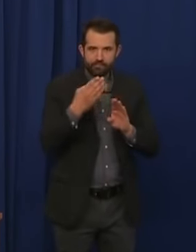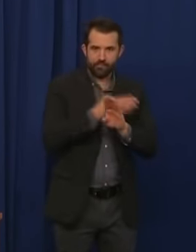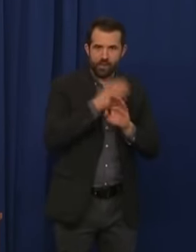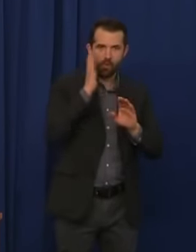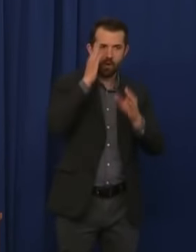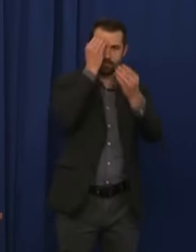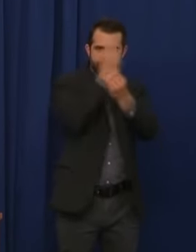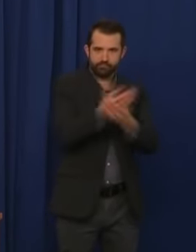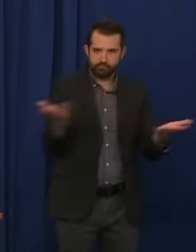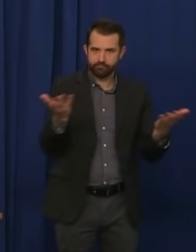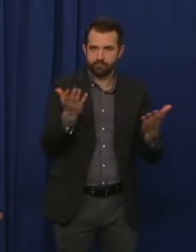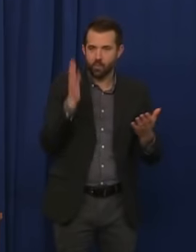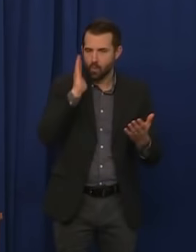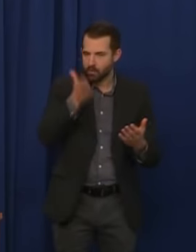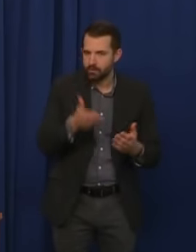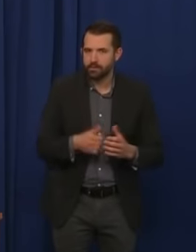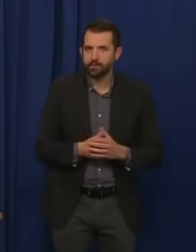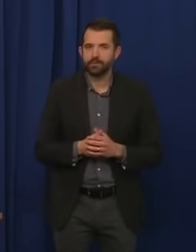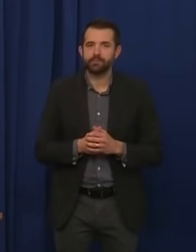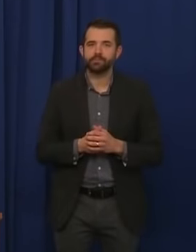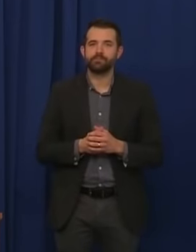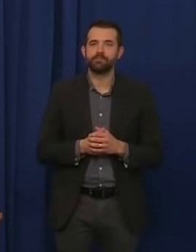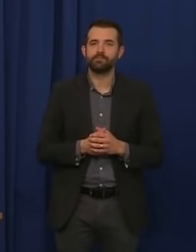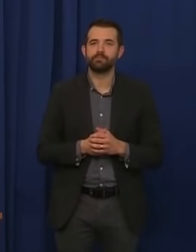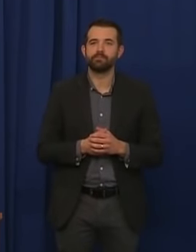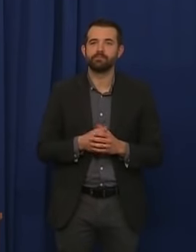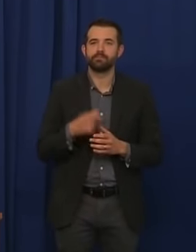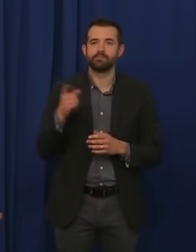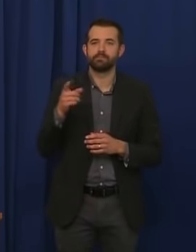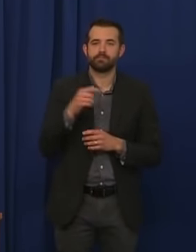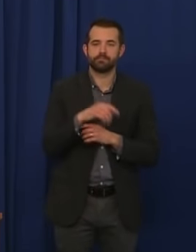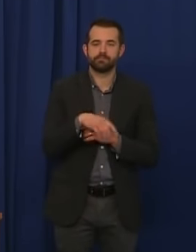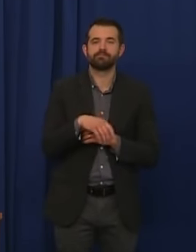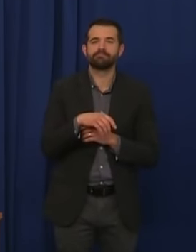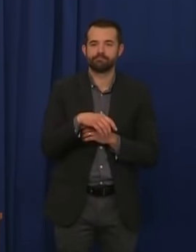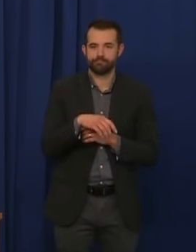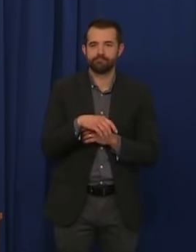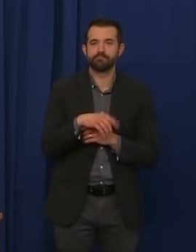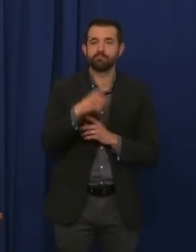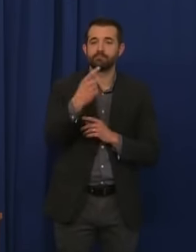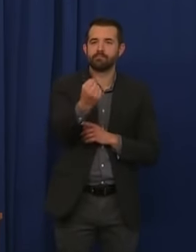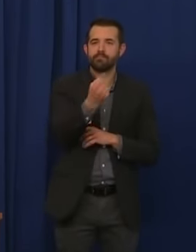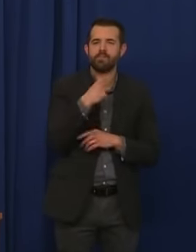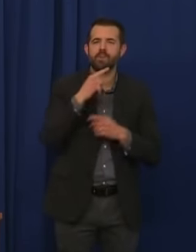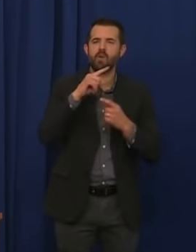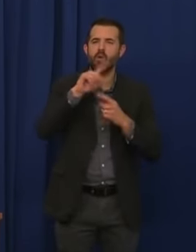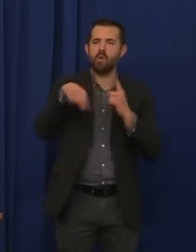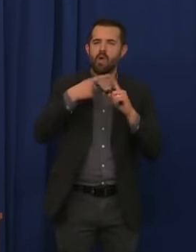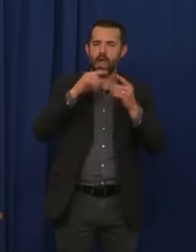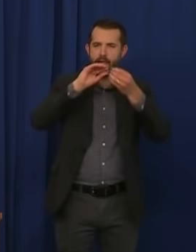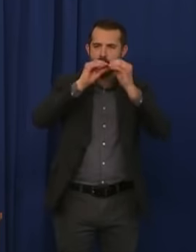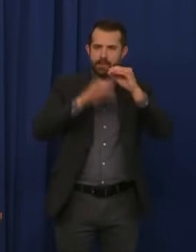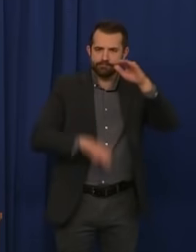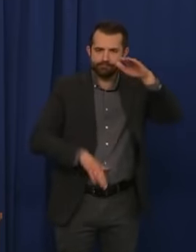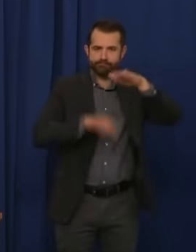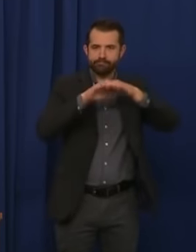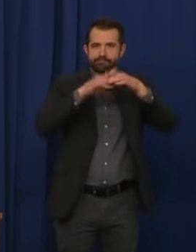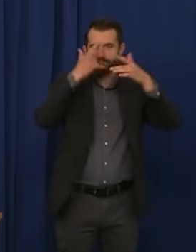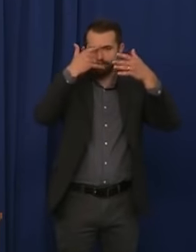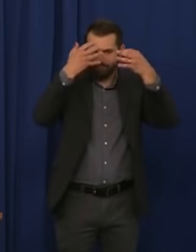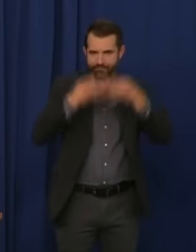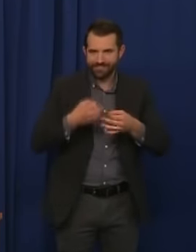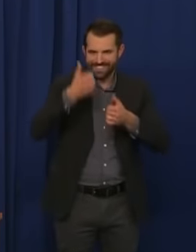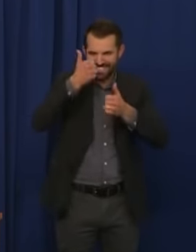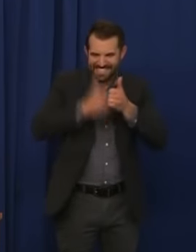is a specific threshold at which we might decide to move to release town-by-town data. And there's not a specific